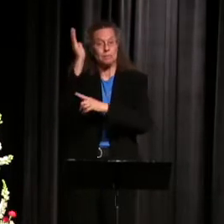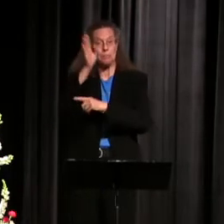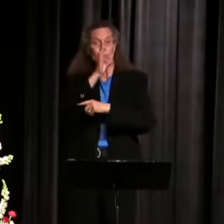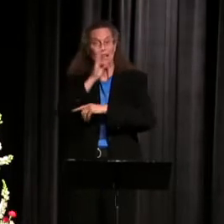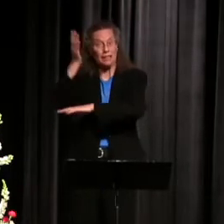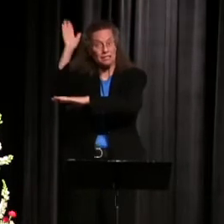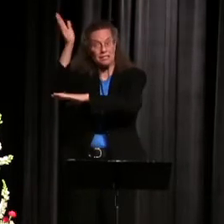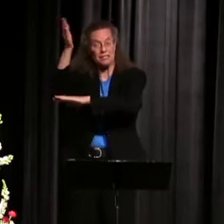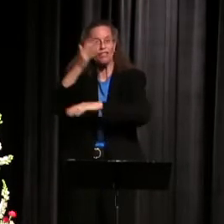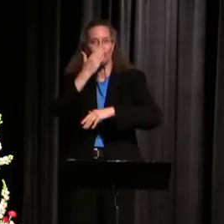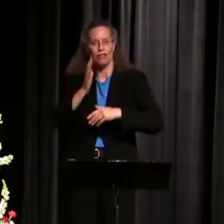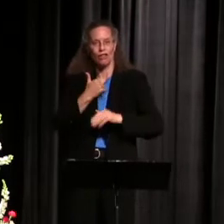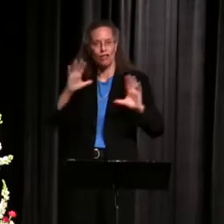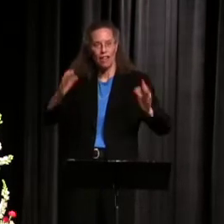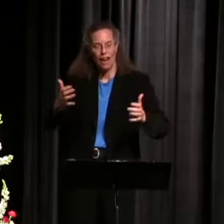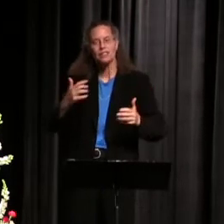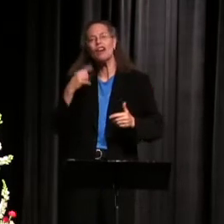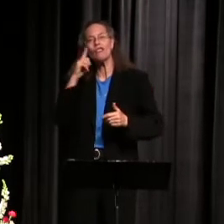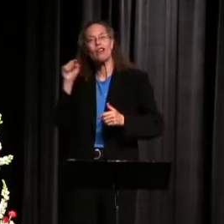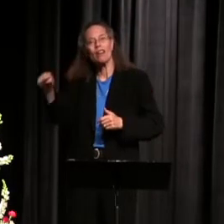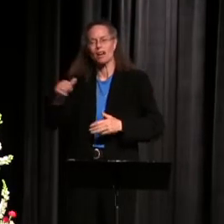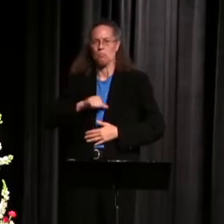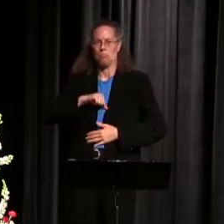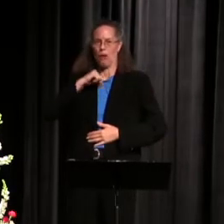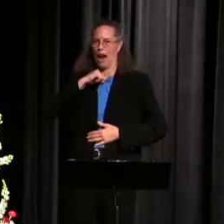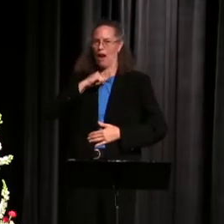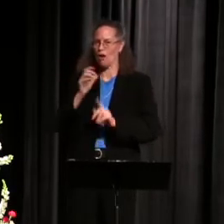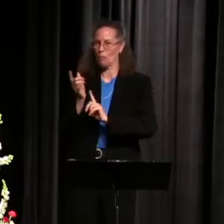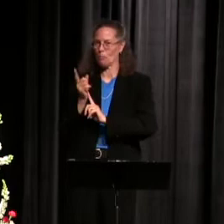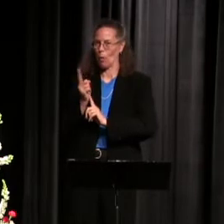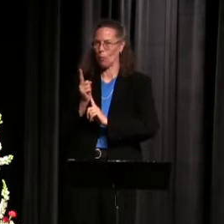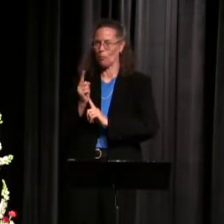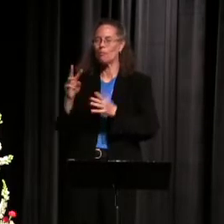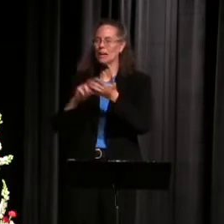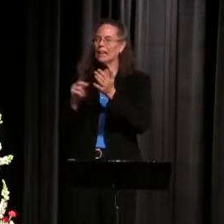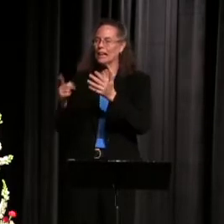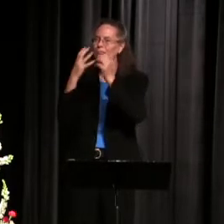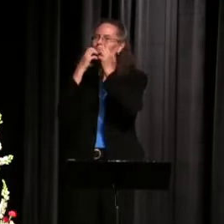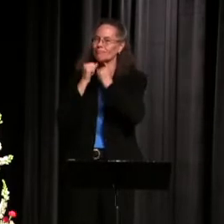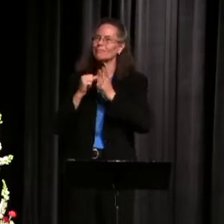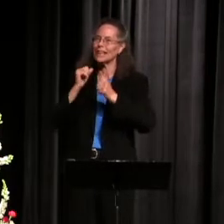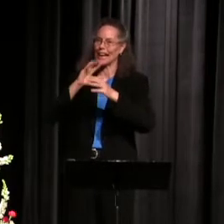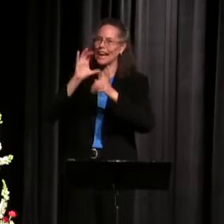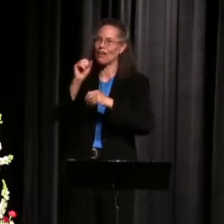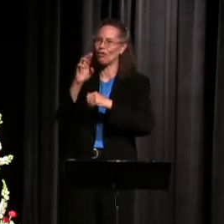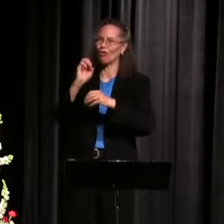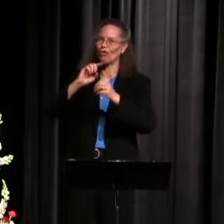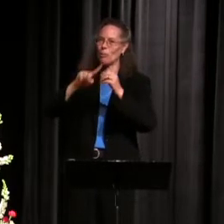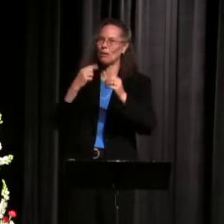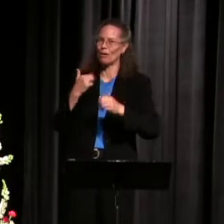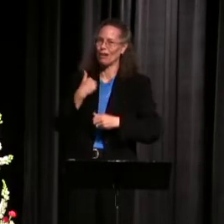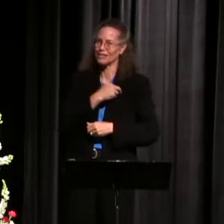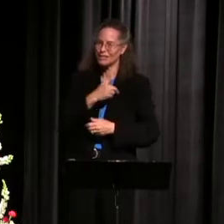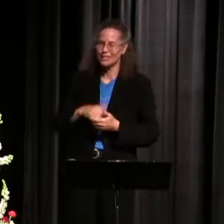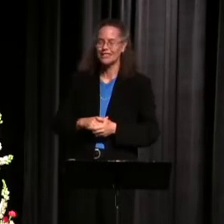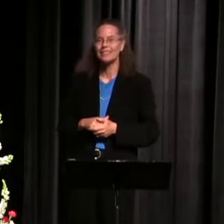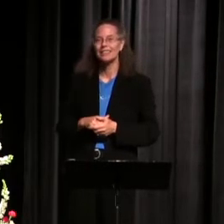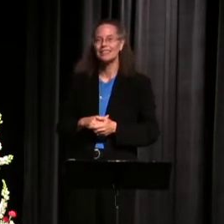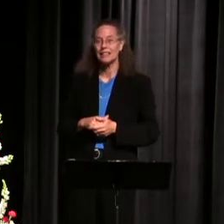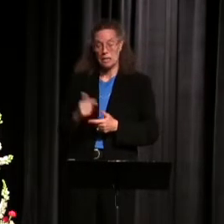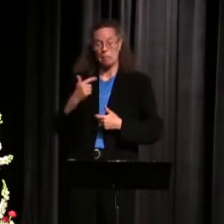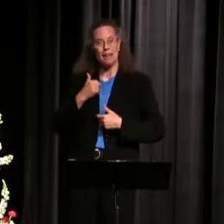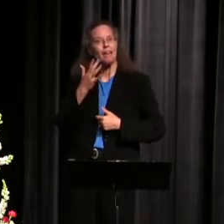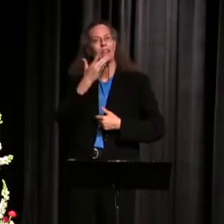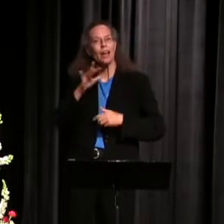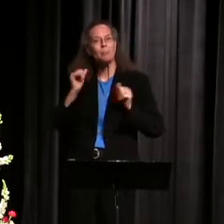most proud moment just shows how much he cares for the class of 2020, and that is a good feeling. Although I never was lucky enough